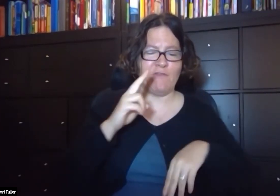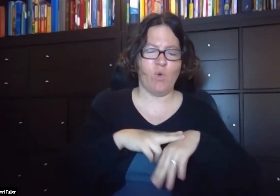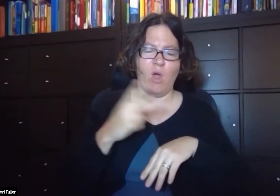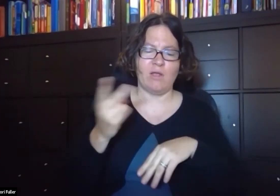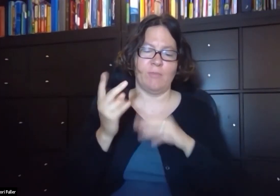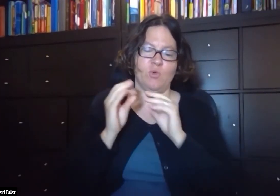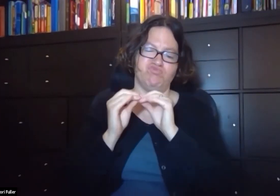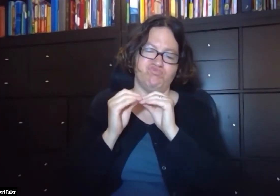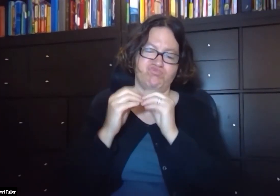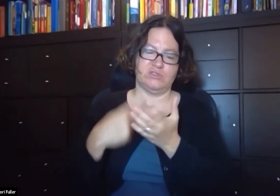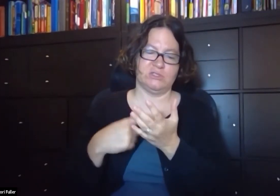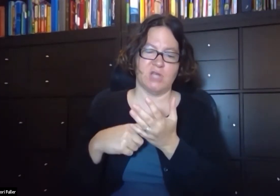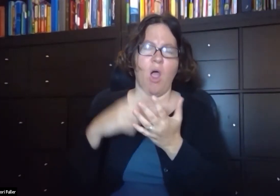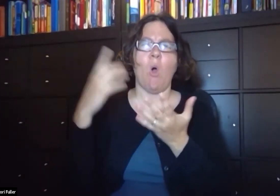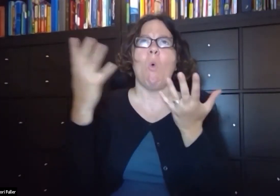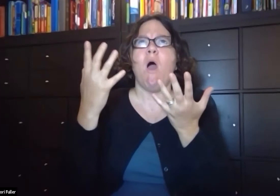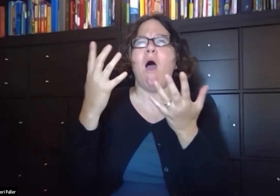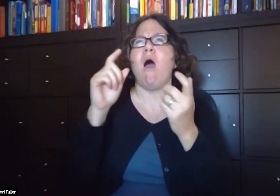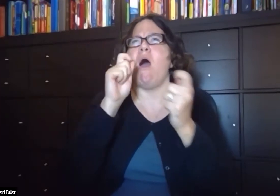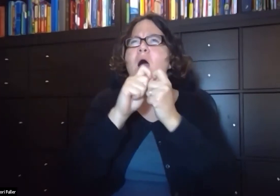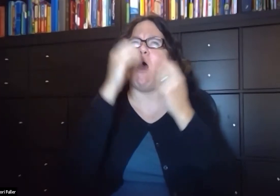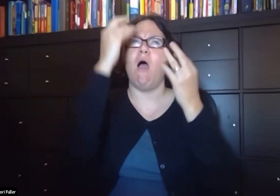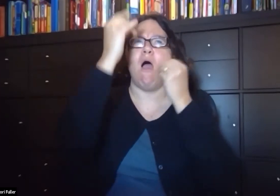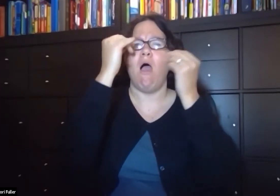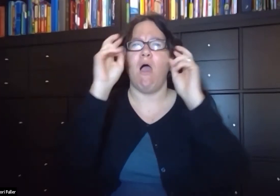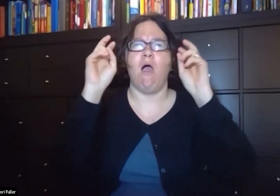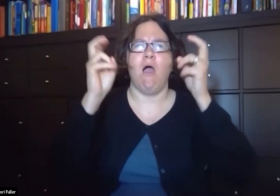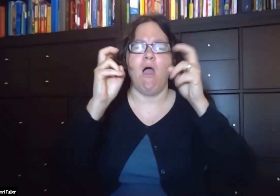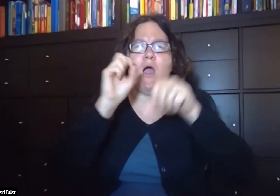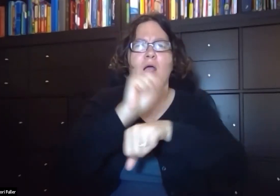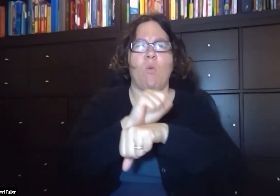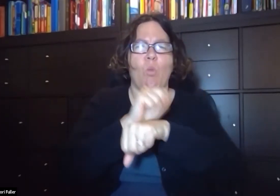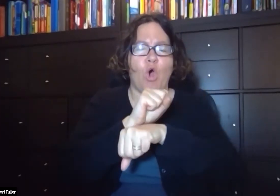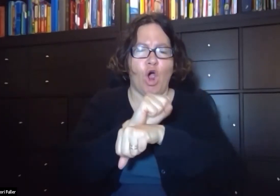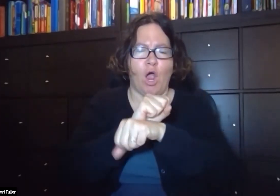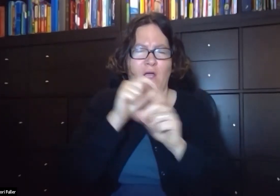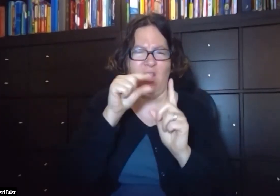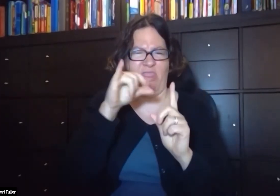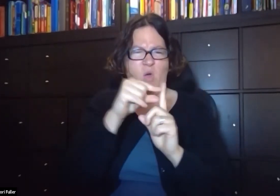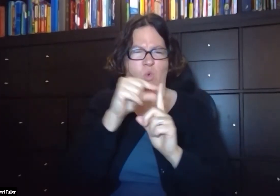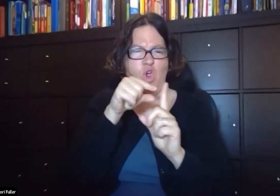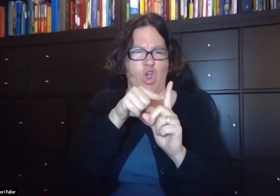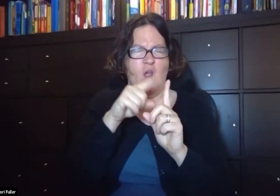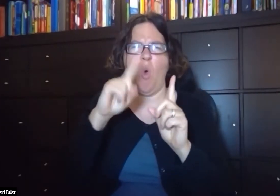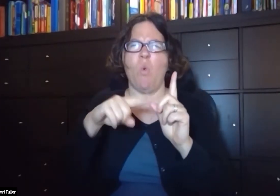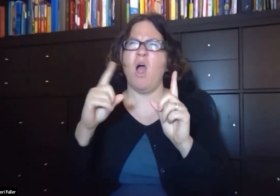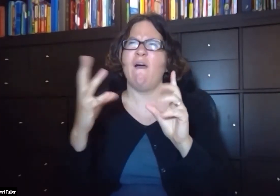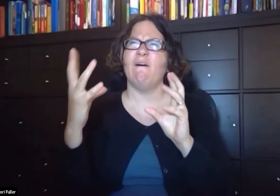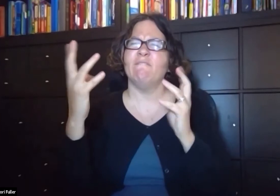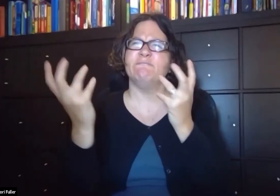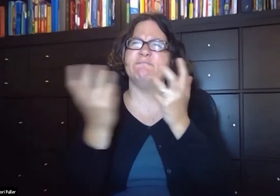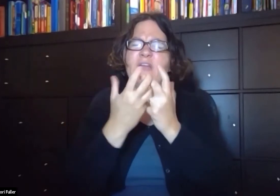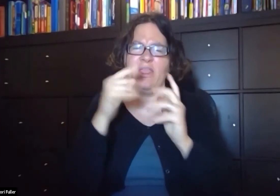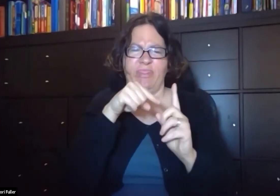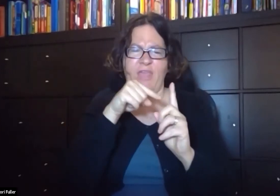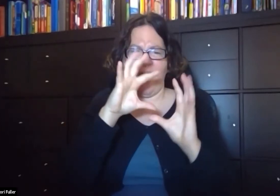But the teachers of the law and the Pharisees, they were always in debate as to how these laws were to be applied